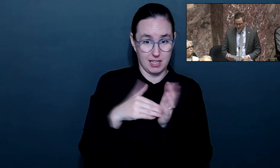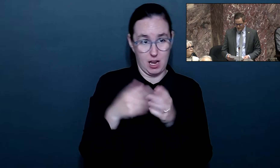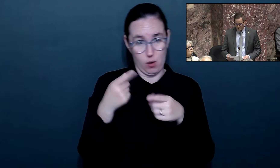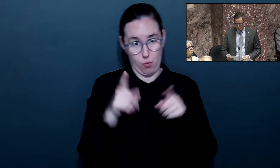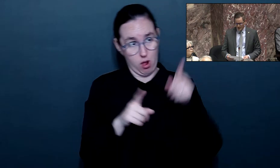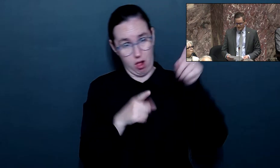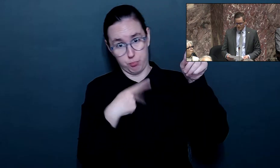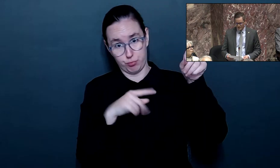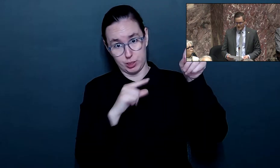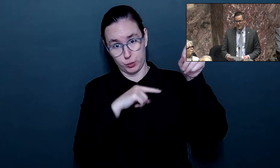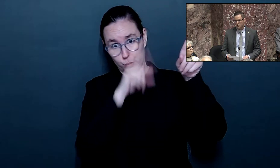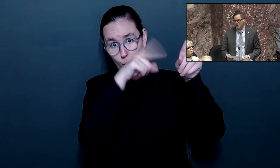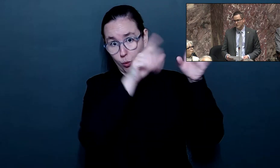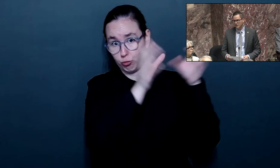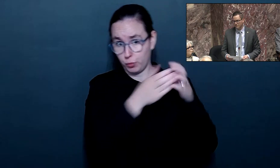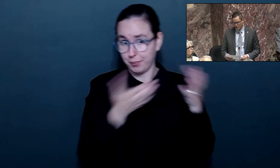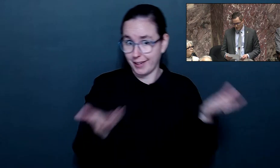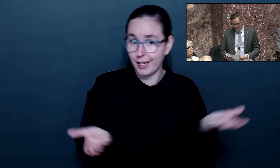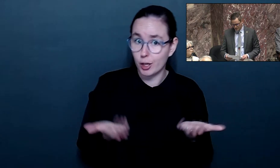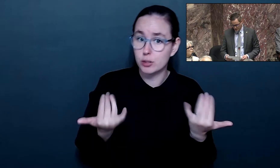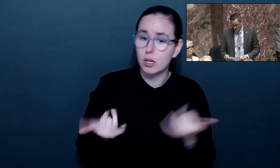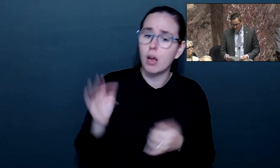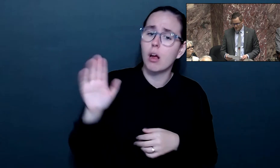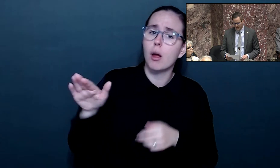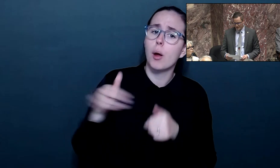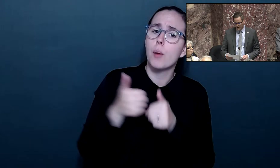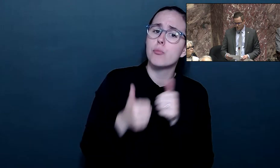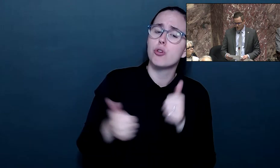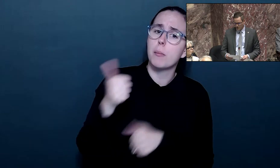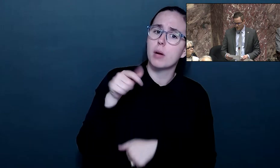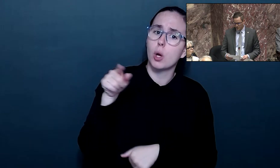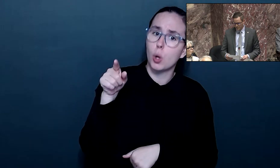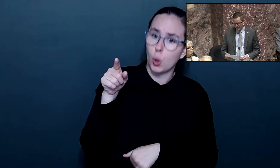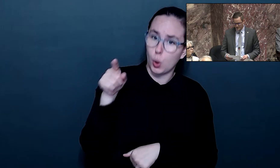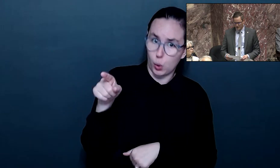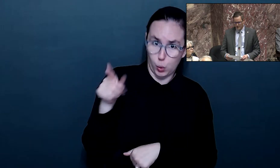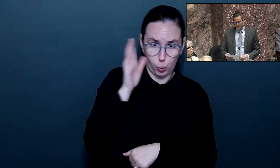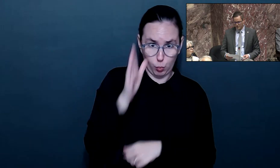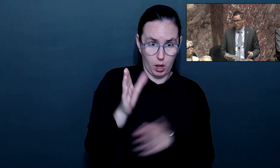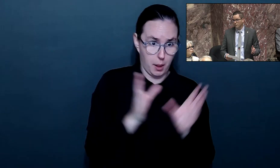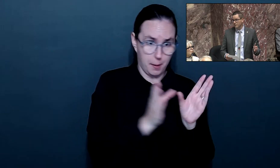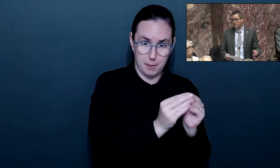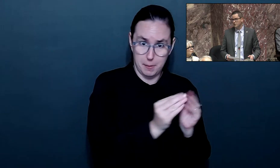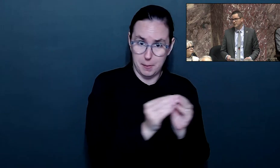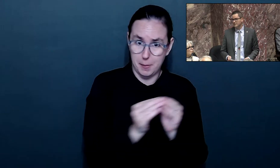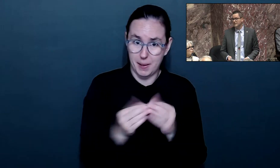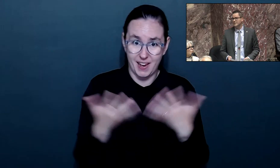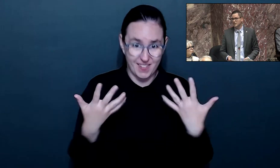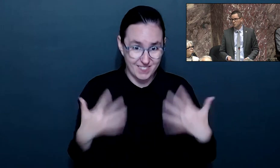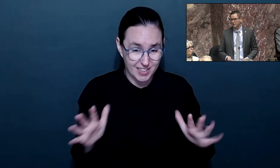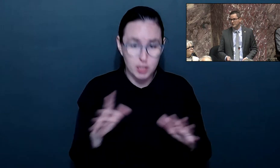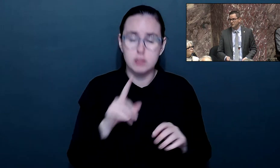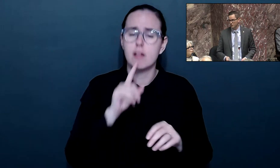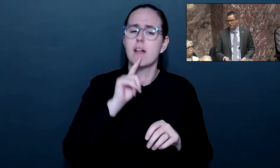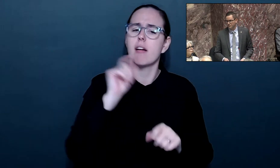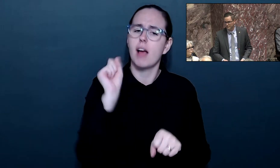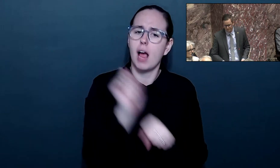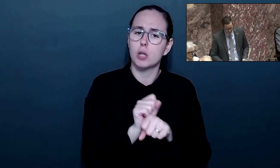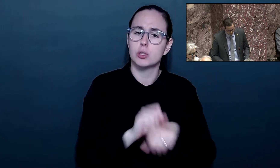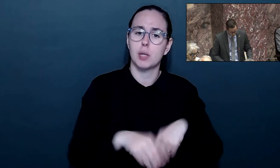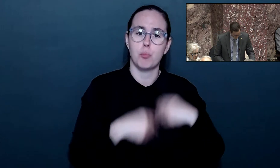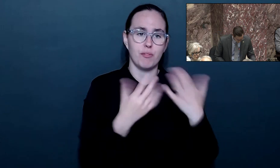beyond meetings and platitudes and actually deliver secure psychiatric hospital beds that northern communities desperately